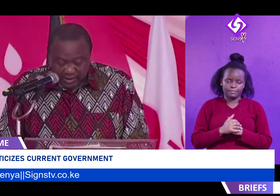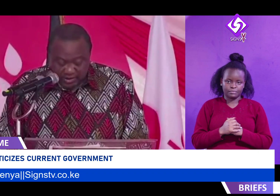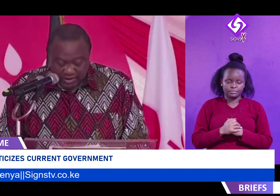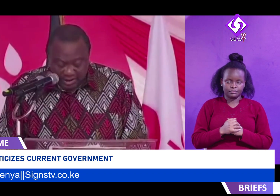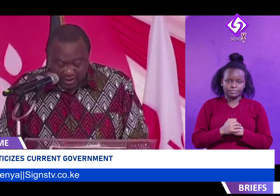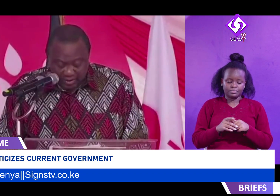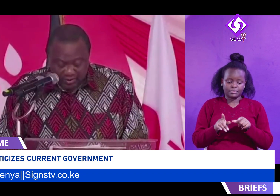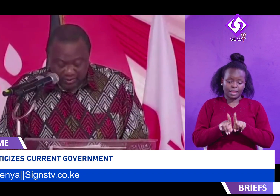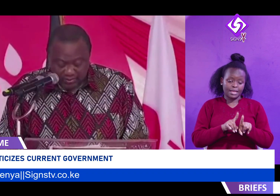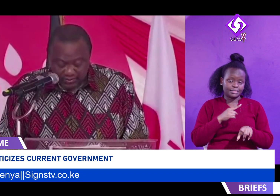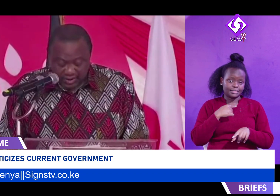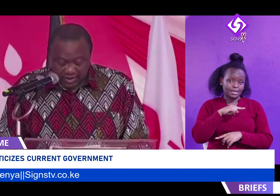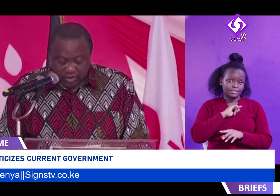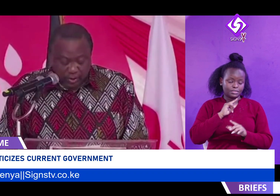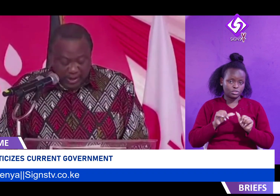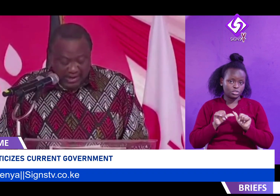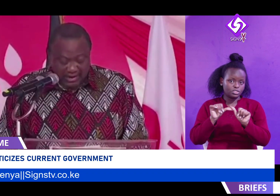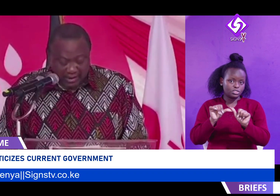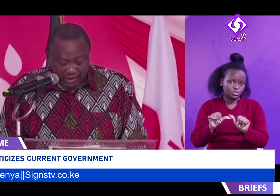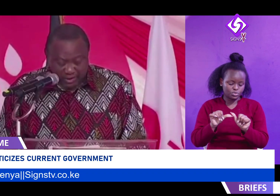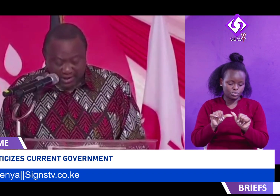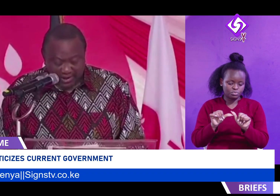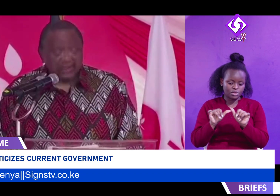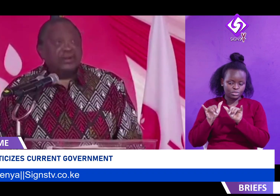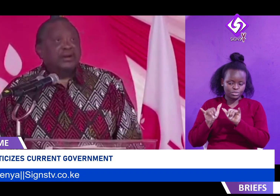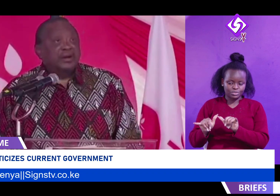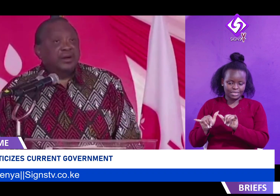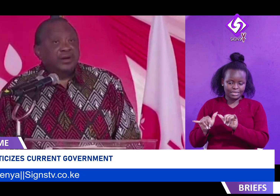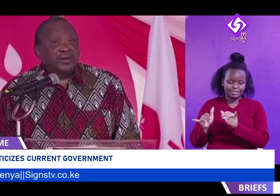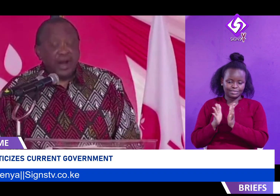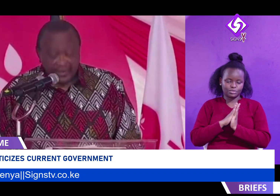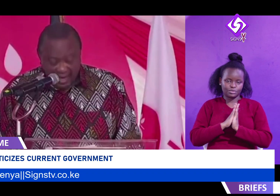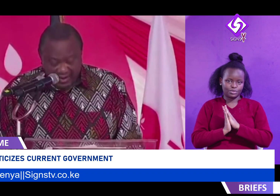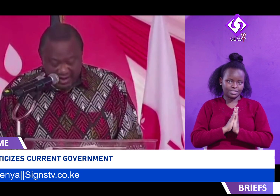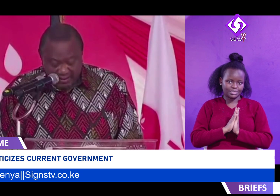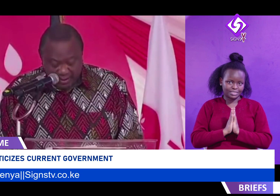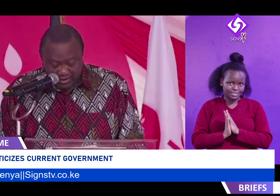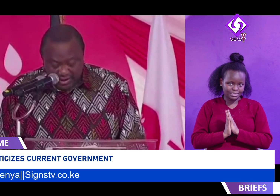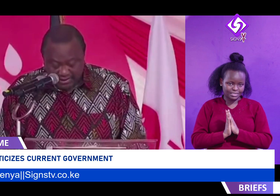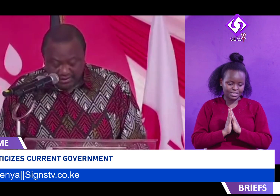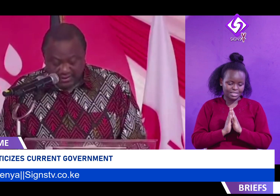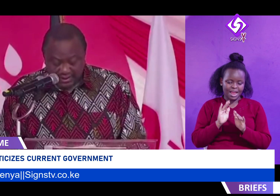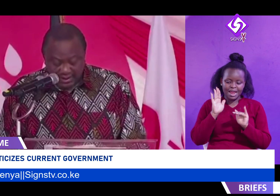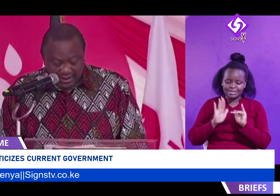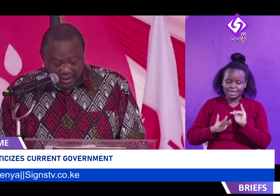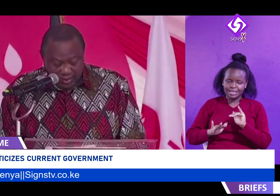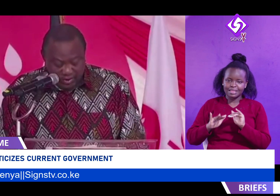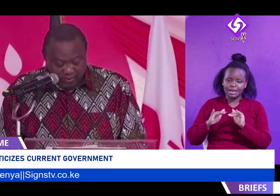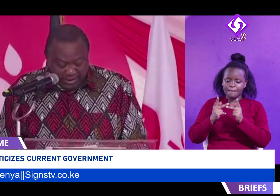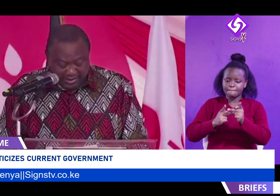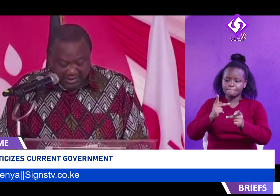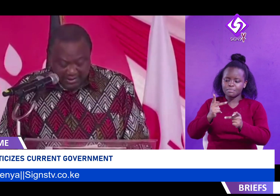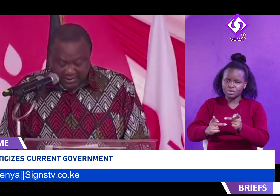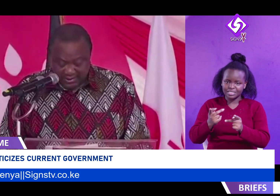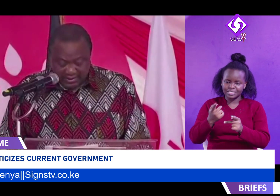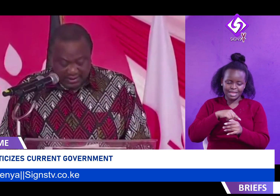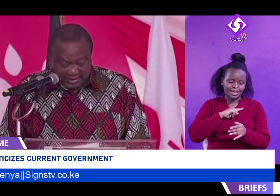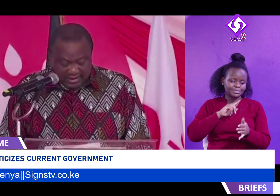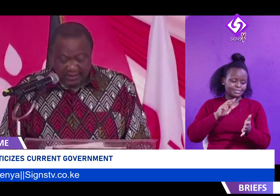As we continue to dwell in rhetoric rather than in progress, we